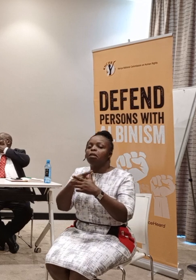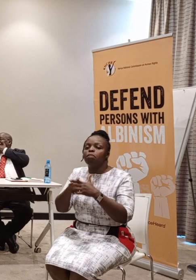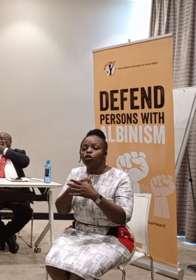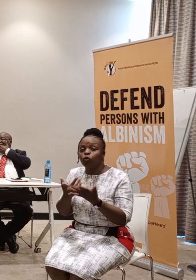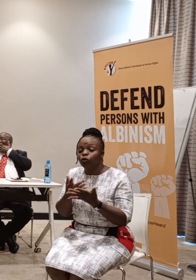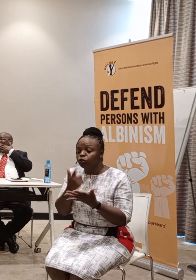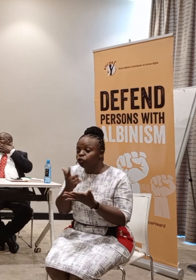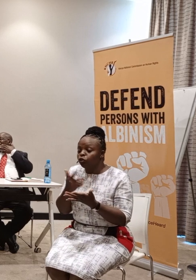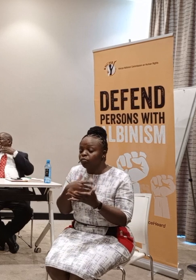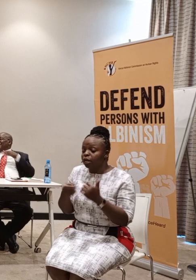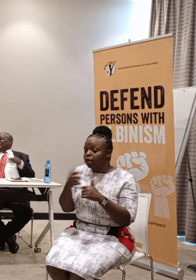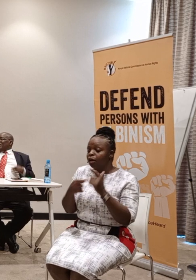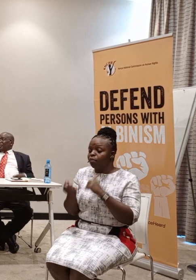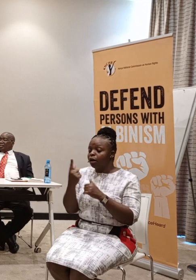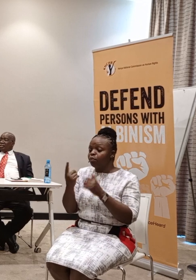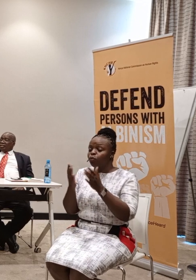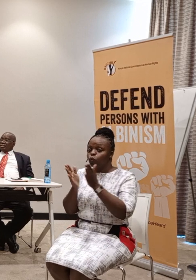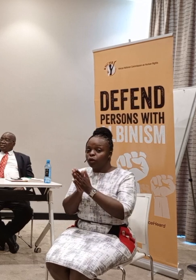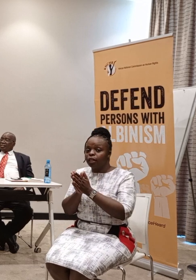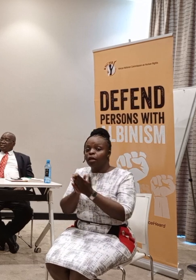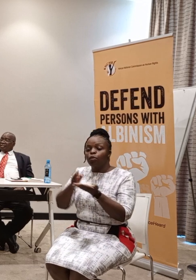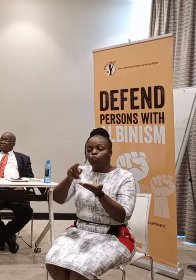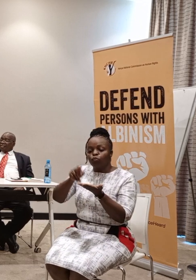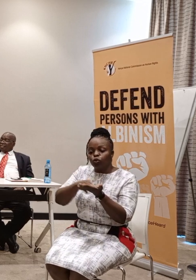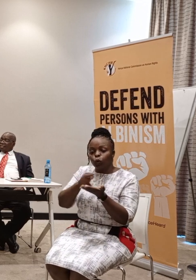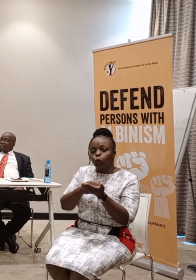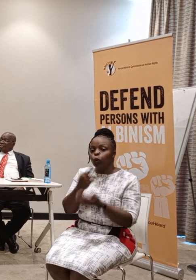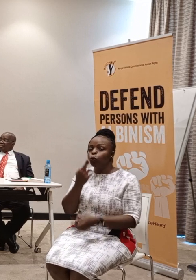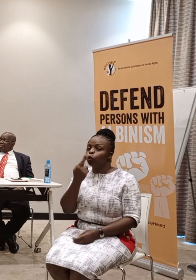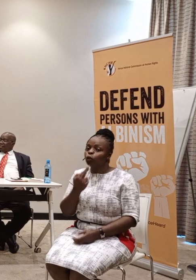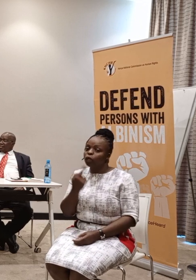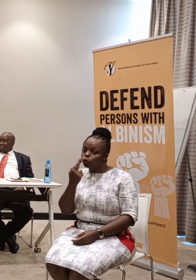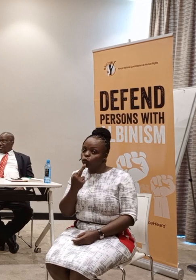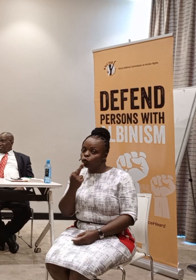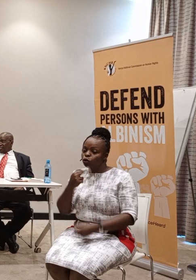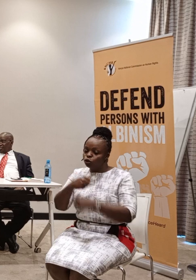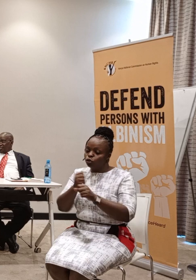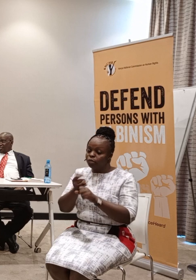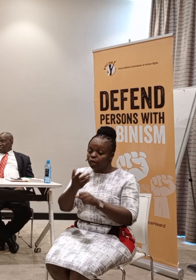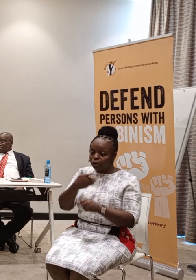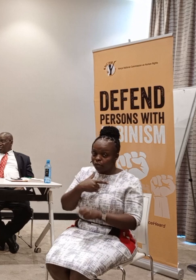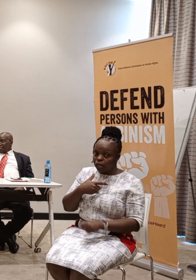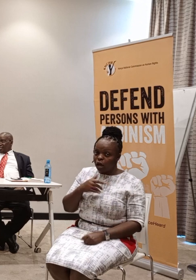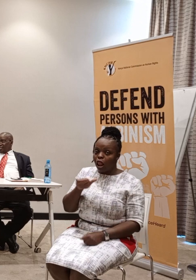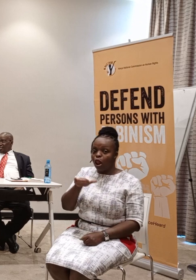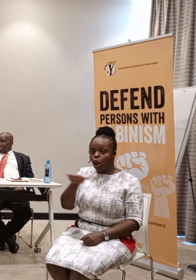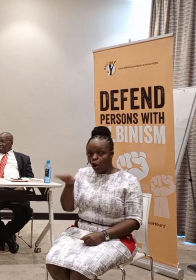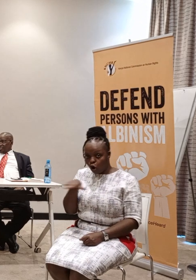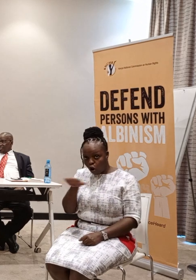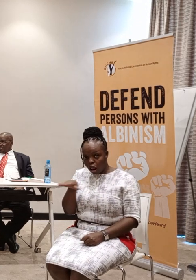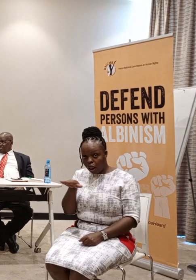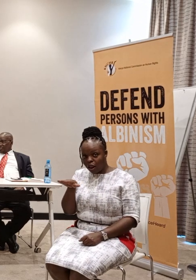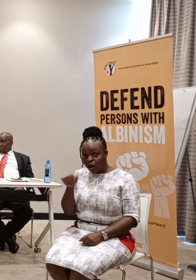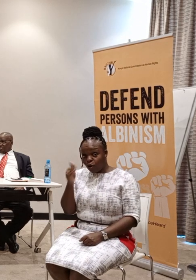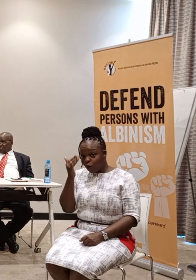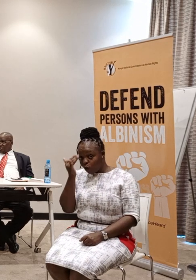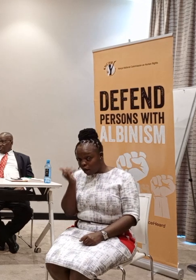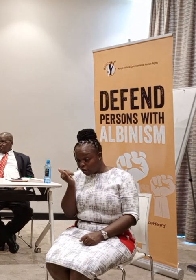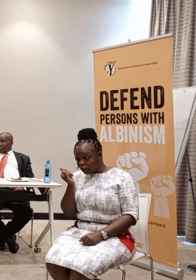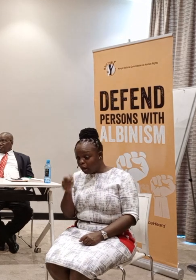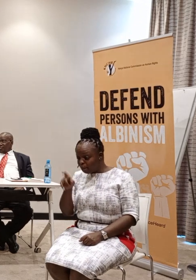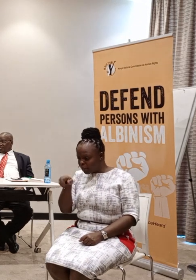And so I came up with Mudongo Arroyo for 2 reasons. First is to localize me as belonging to some place, because we are always shown to be